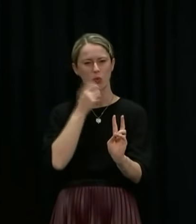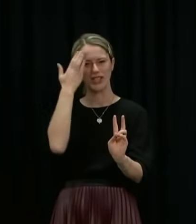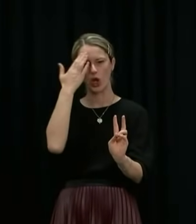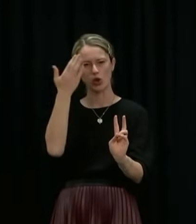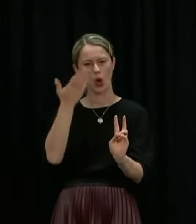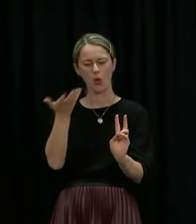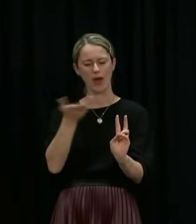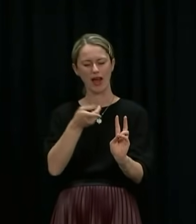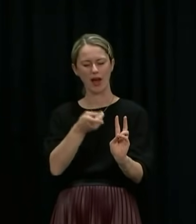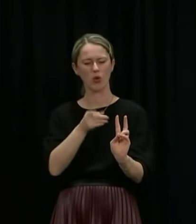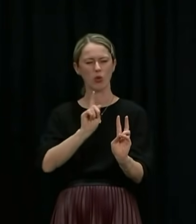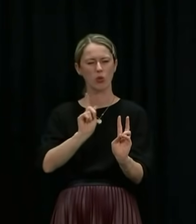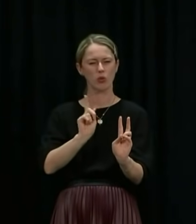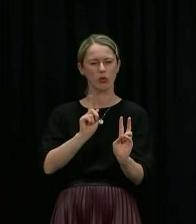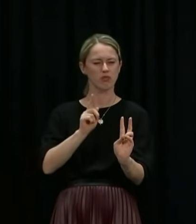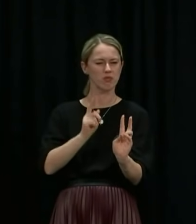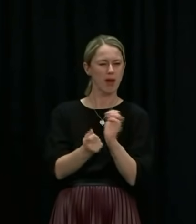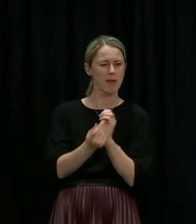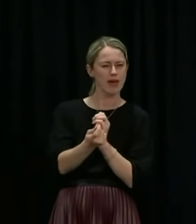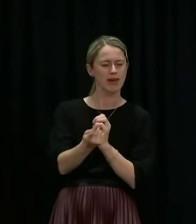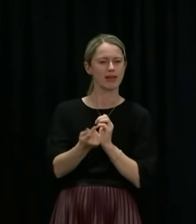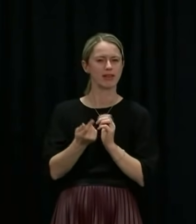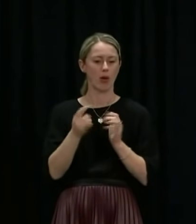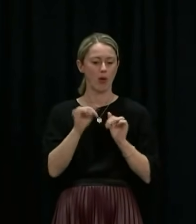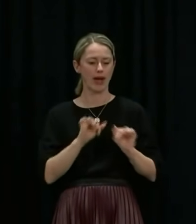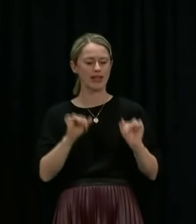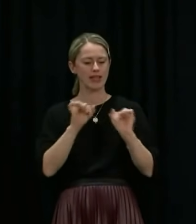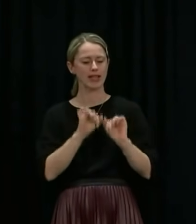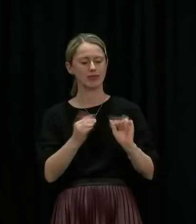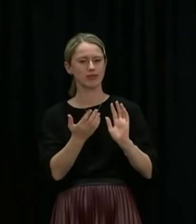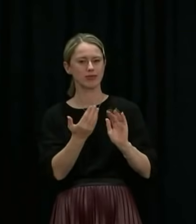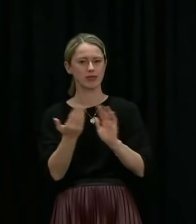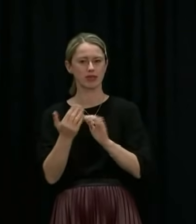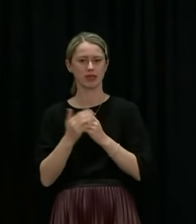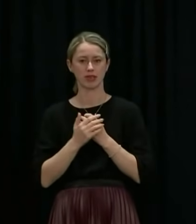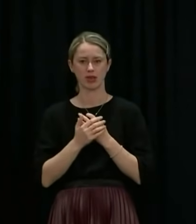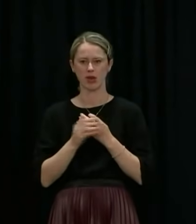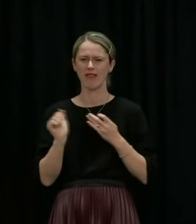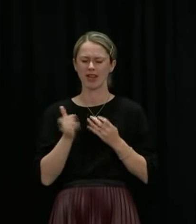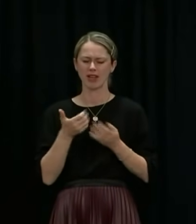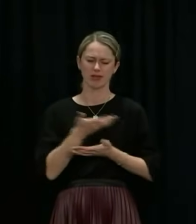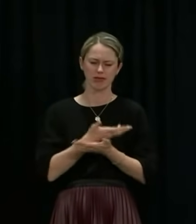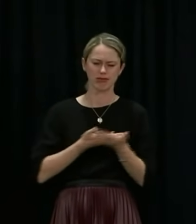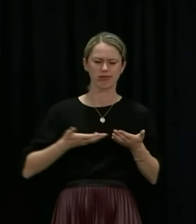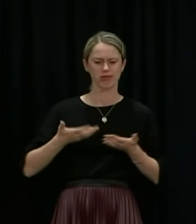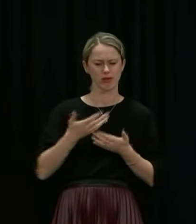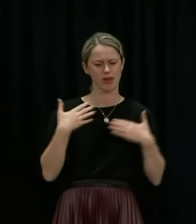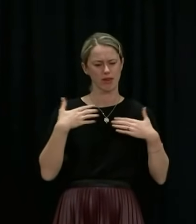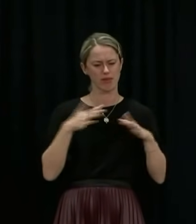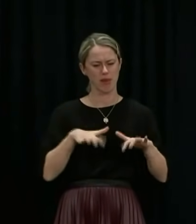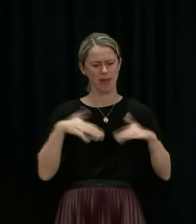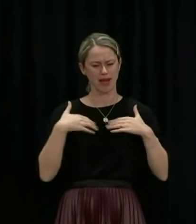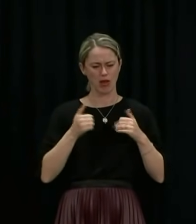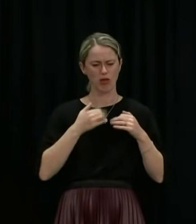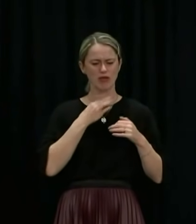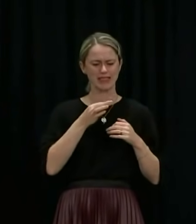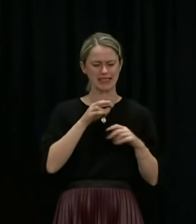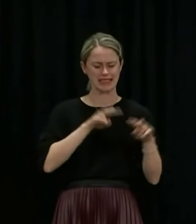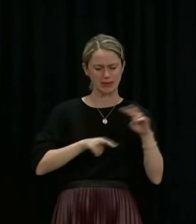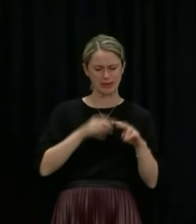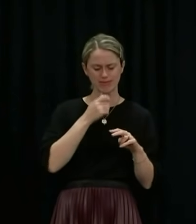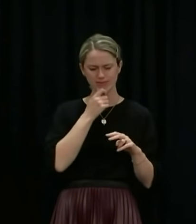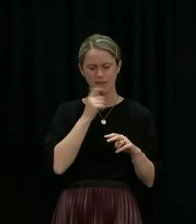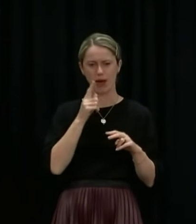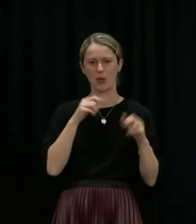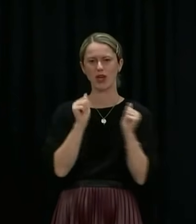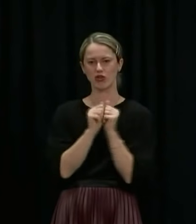don't know about, and so we are waiting to see. And this was quite a discussion when we did our public health risk assessment, but we did agree